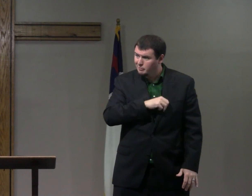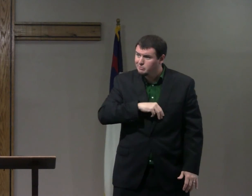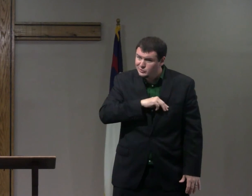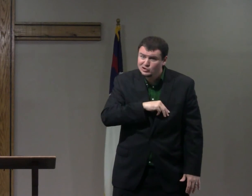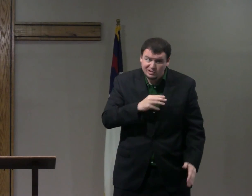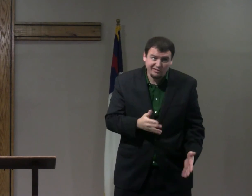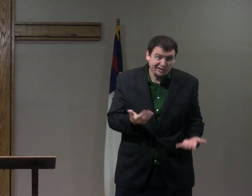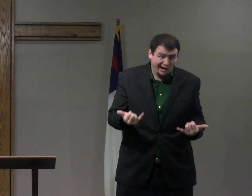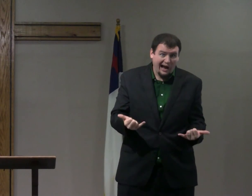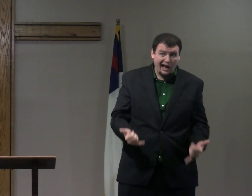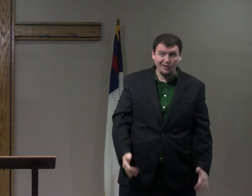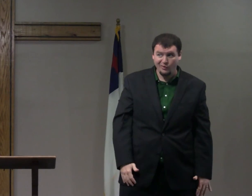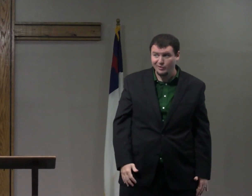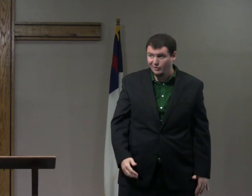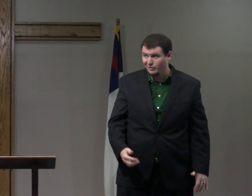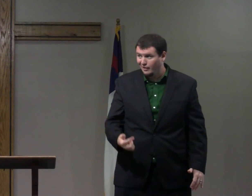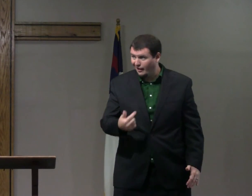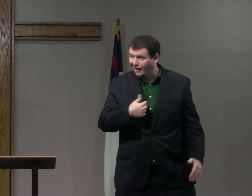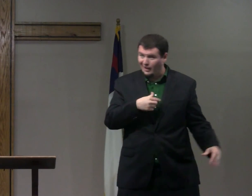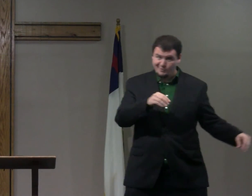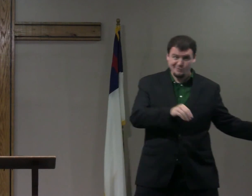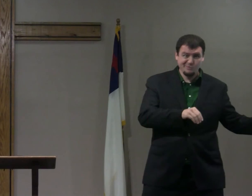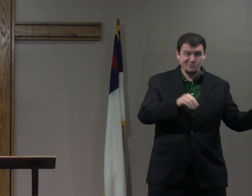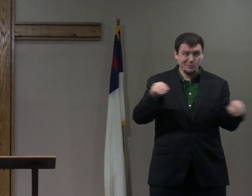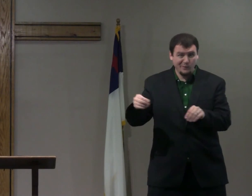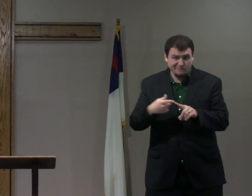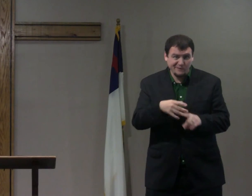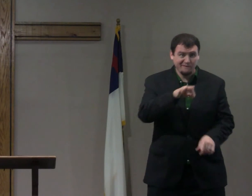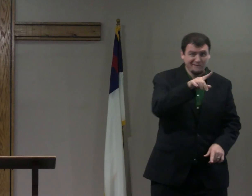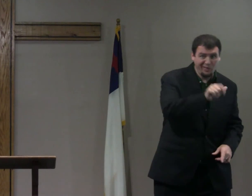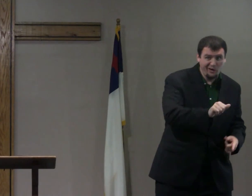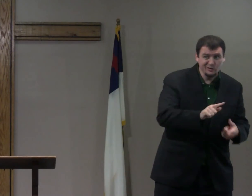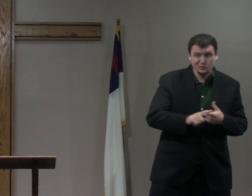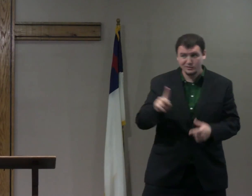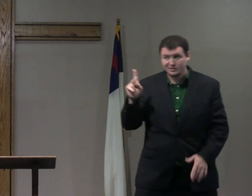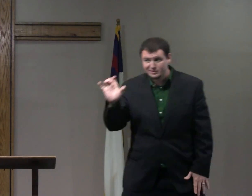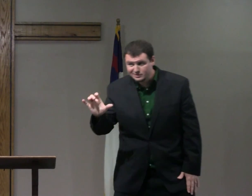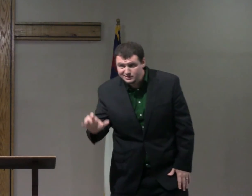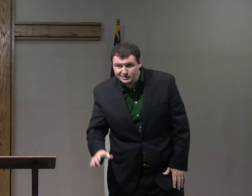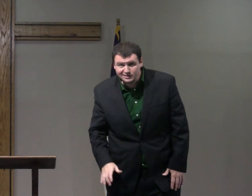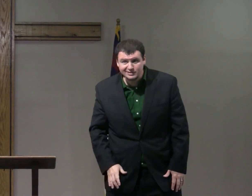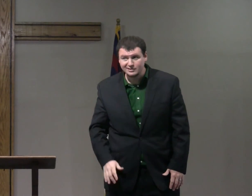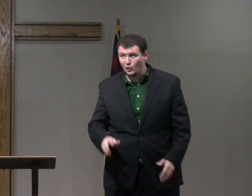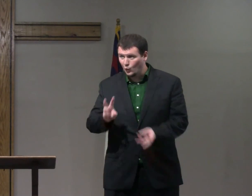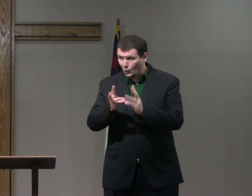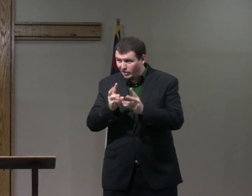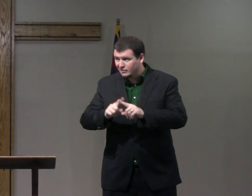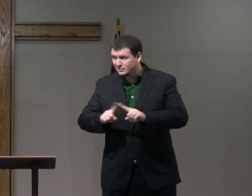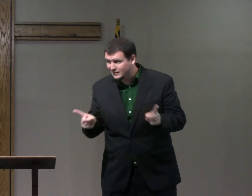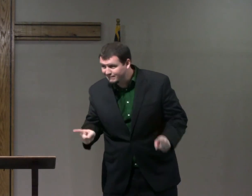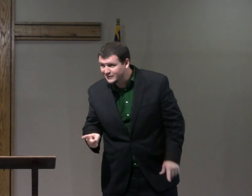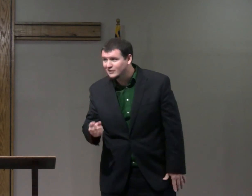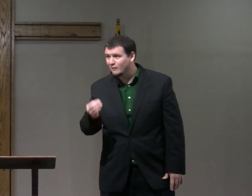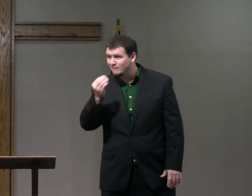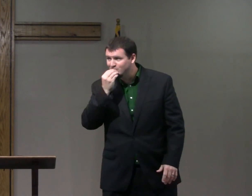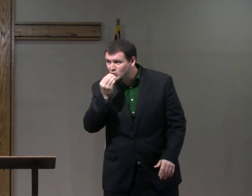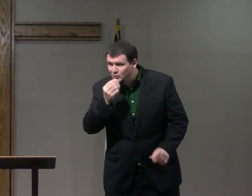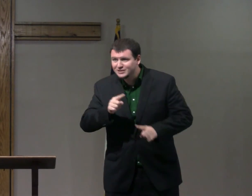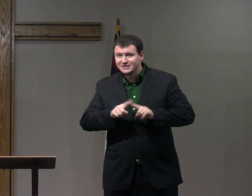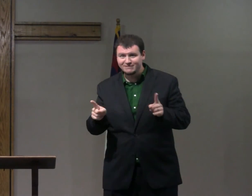And it's almost like I am a missionary right now. I moved from Florida to Kansas City. The weather is different.